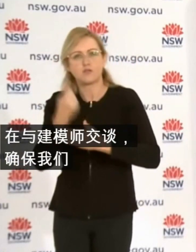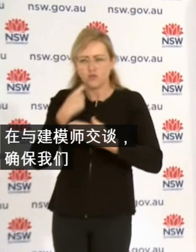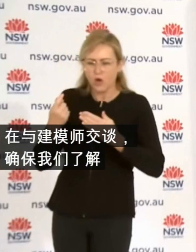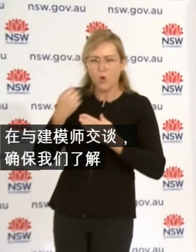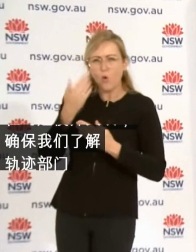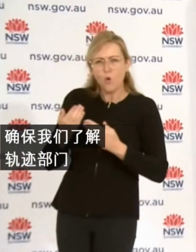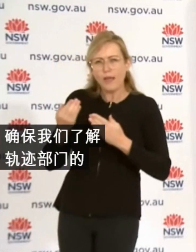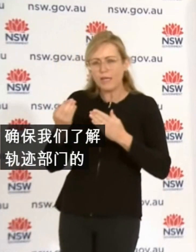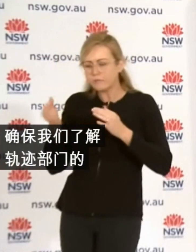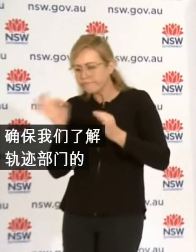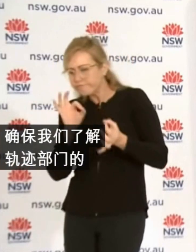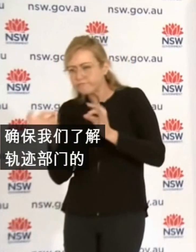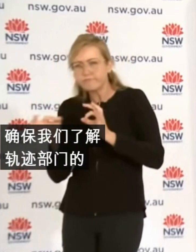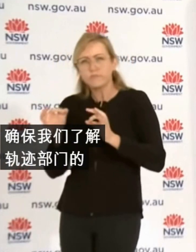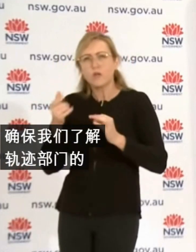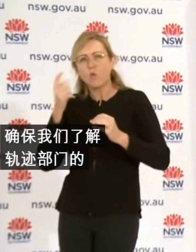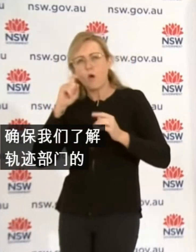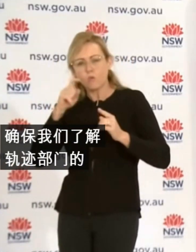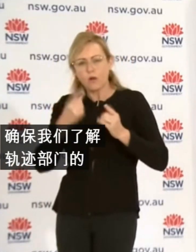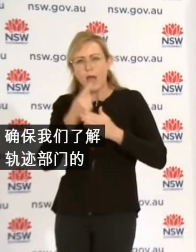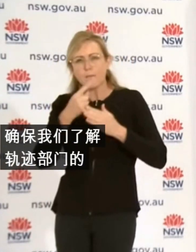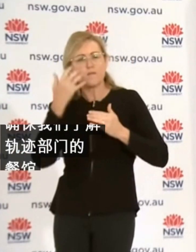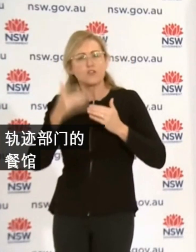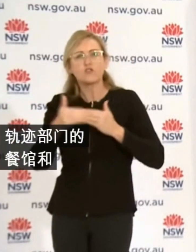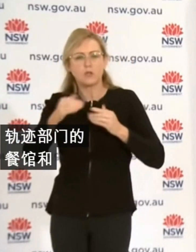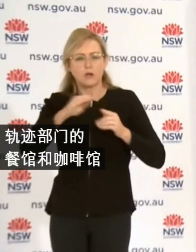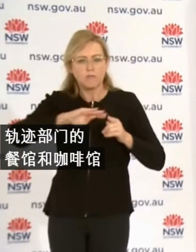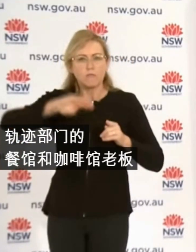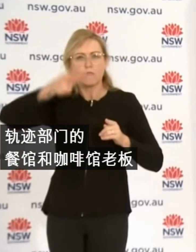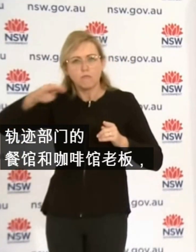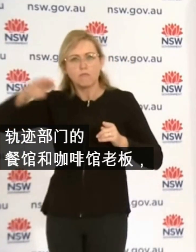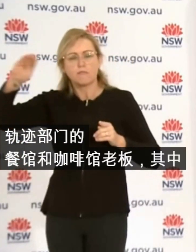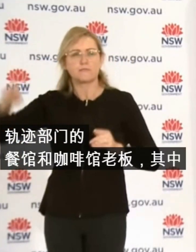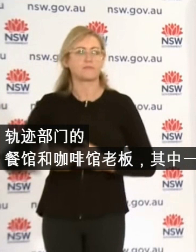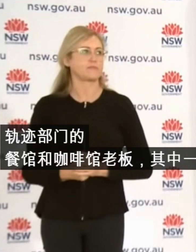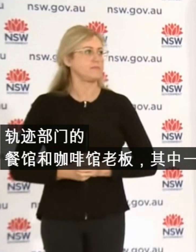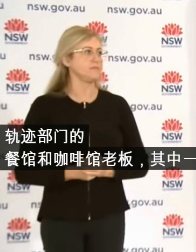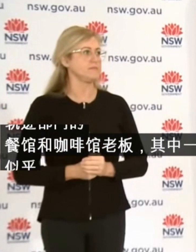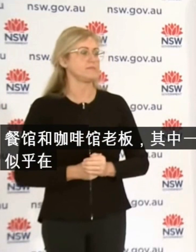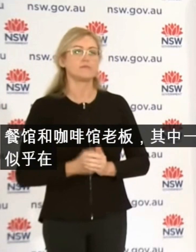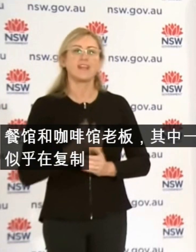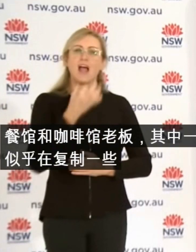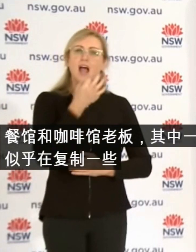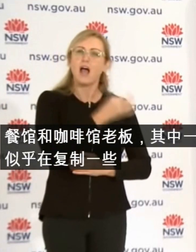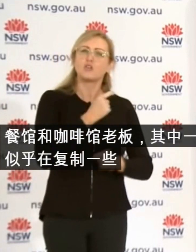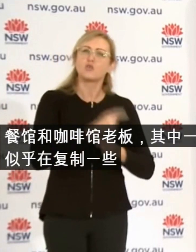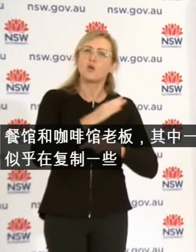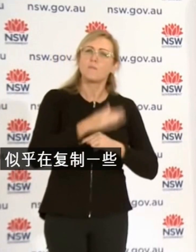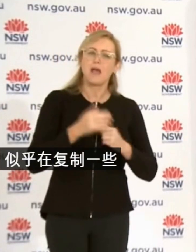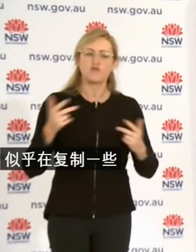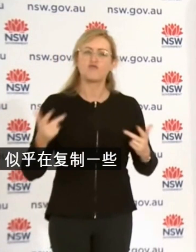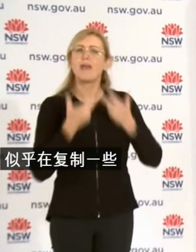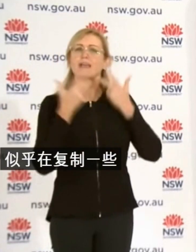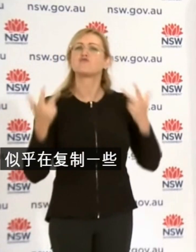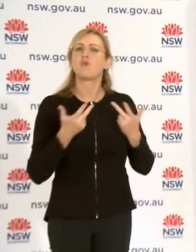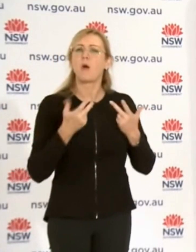understanding where the trajectory is going to go. Can I ask, restaurants and cafe owners, some of them appear to be copping some